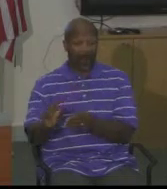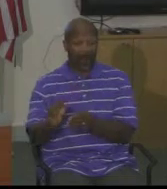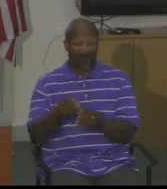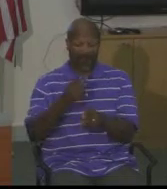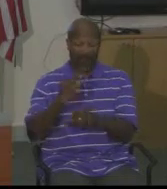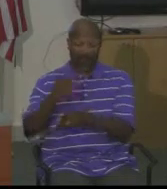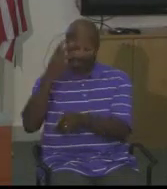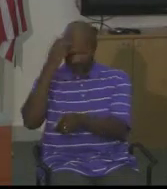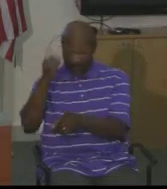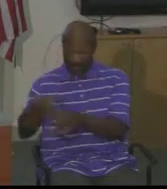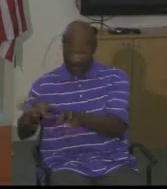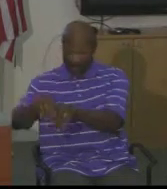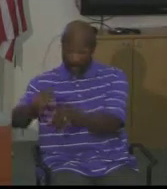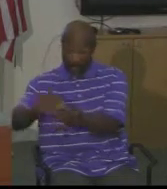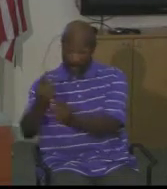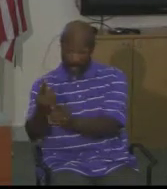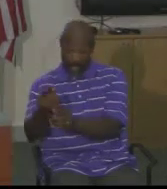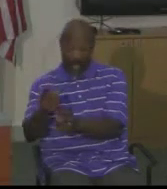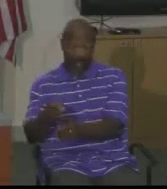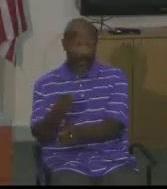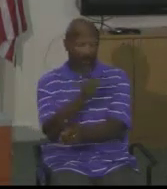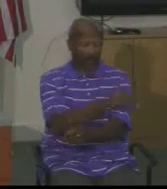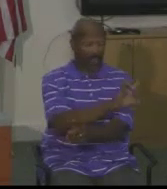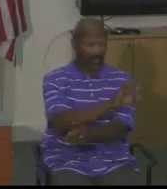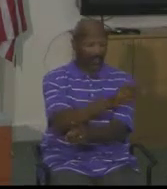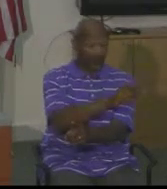memory to the CPU and back.